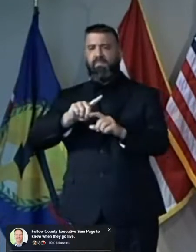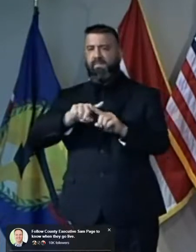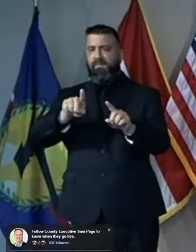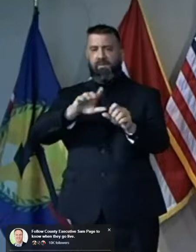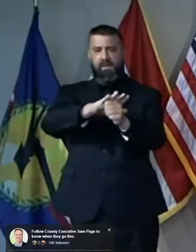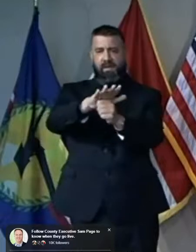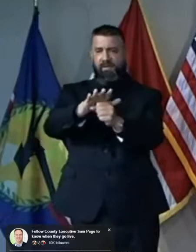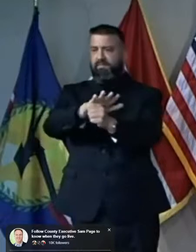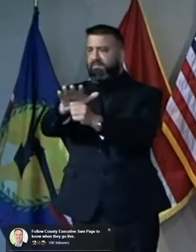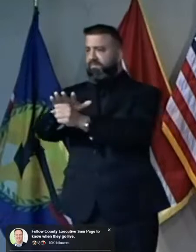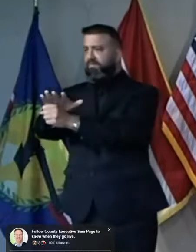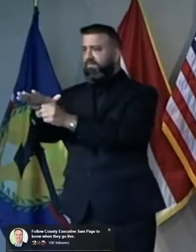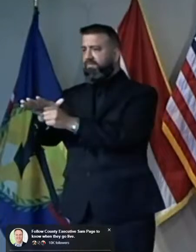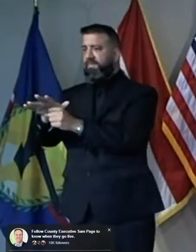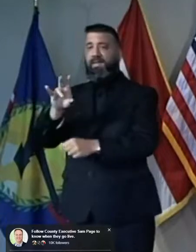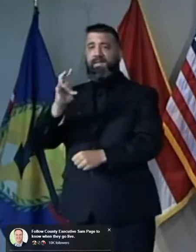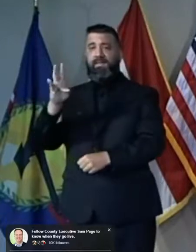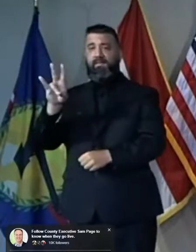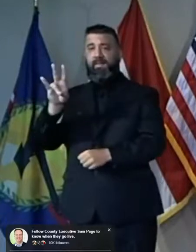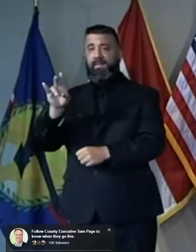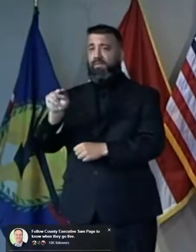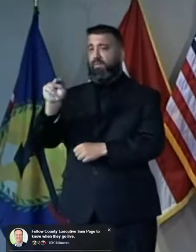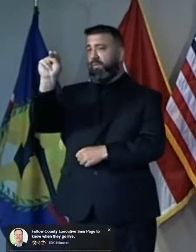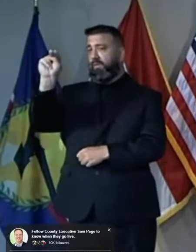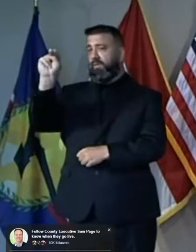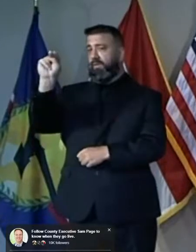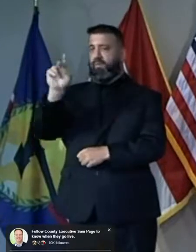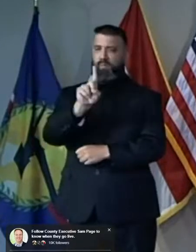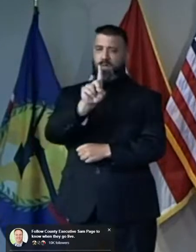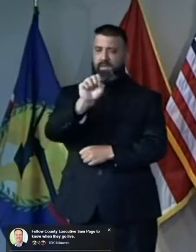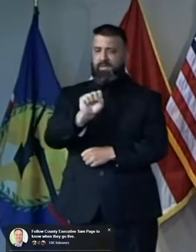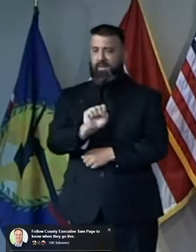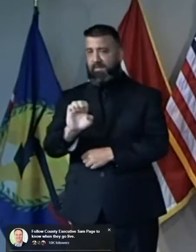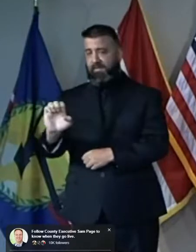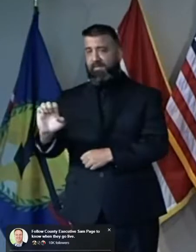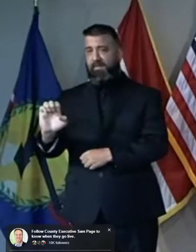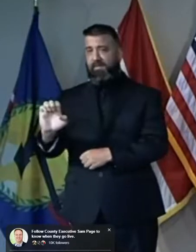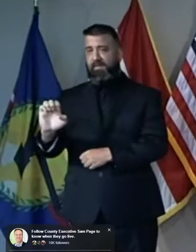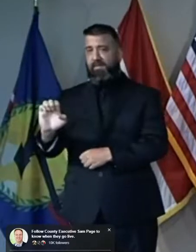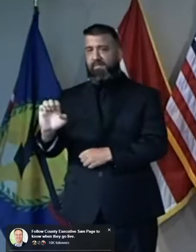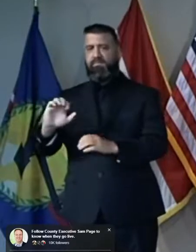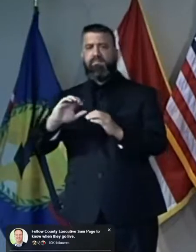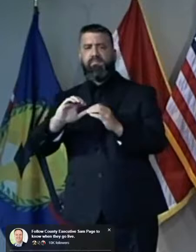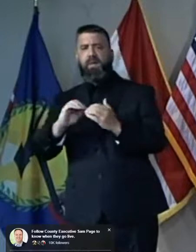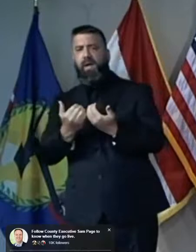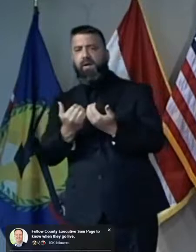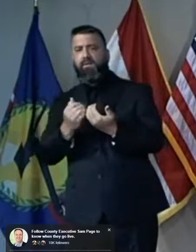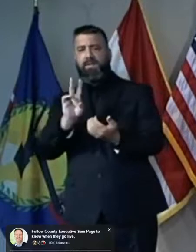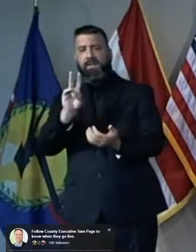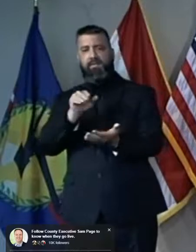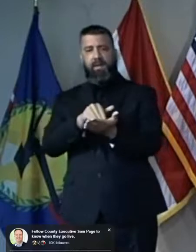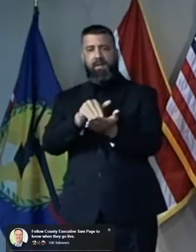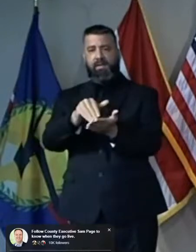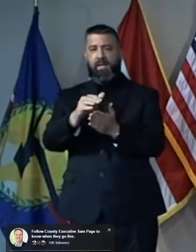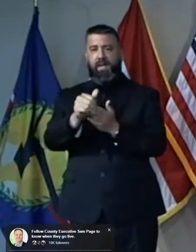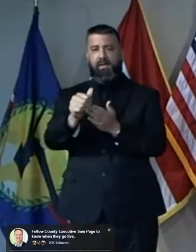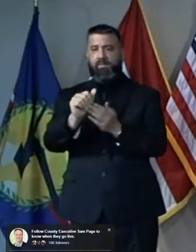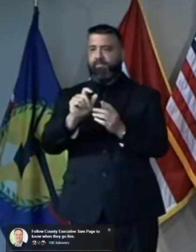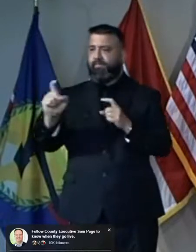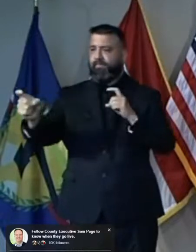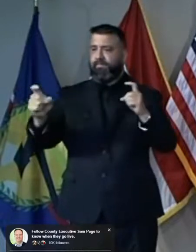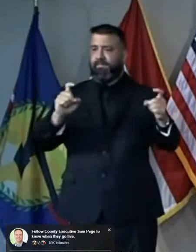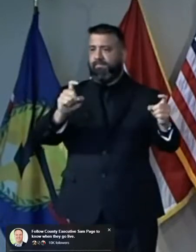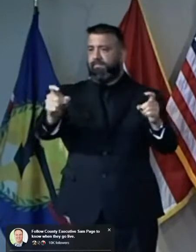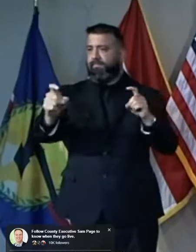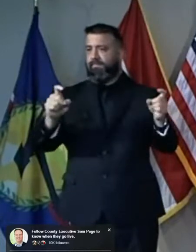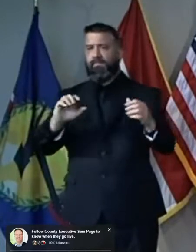codes, 17 of them in North County, one in southeast St. Louis County, on how they would like to see $7 million of CARES